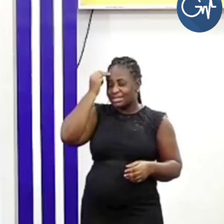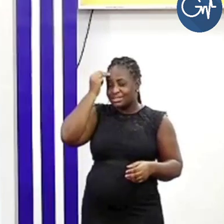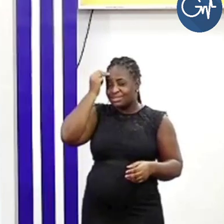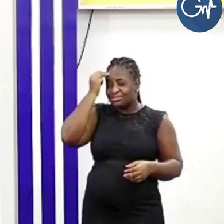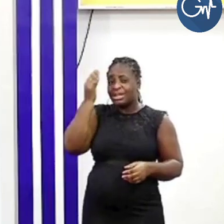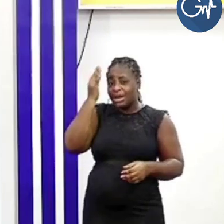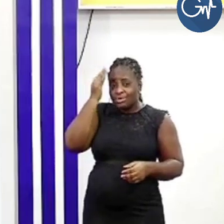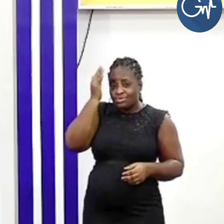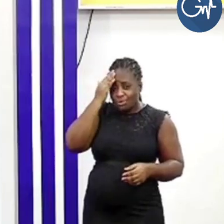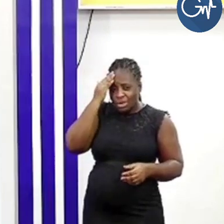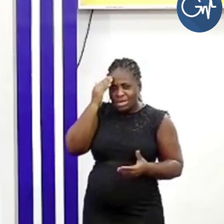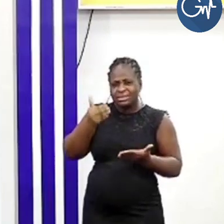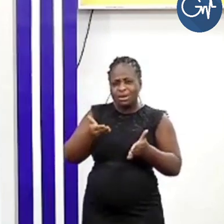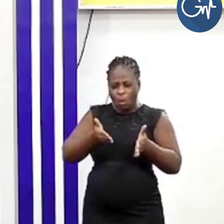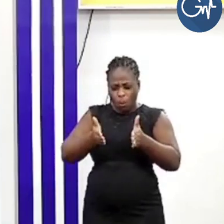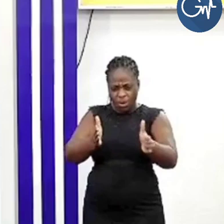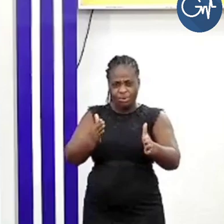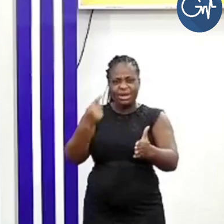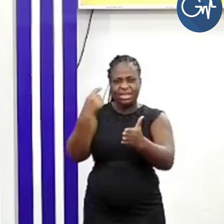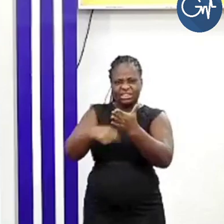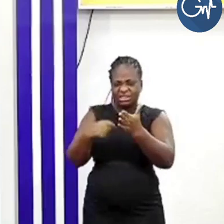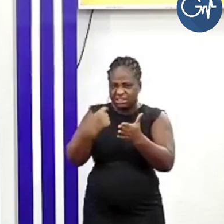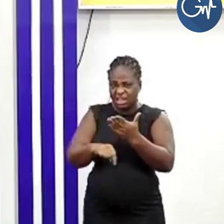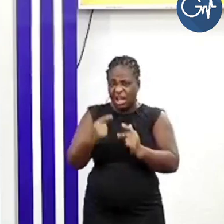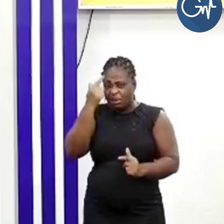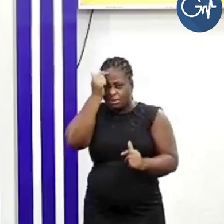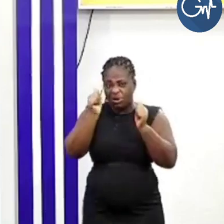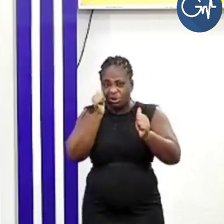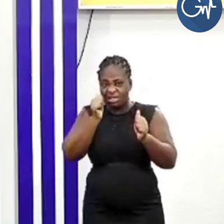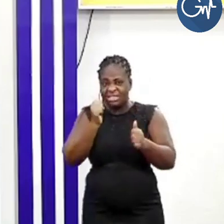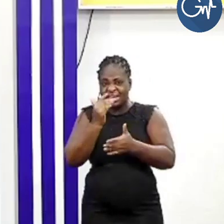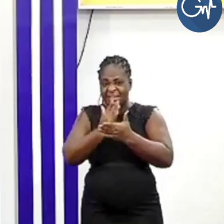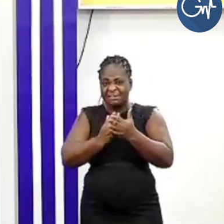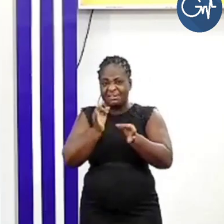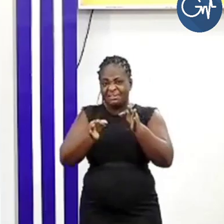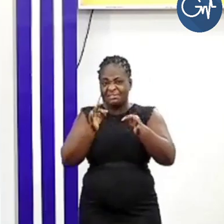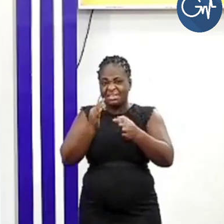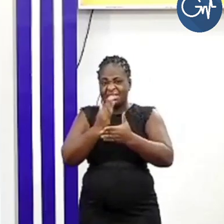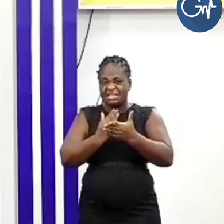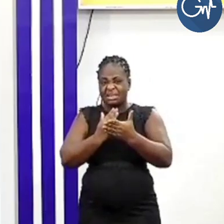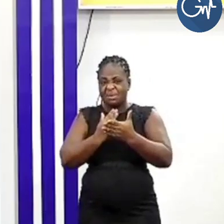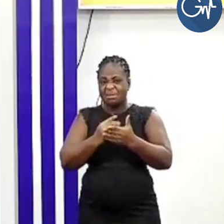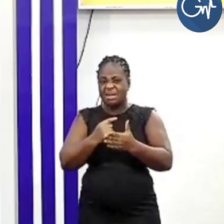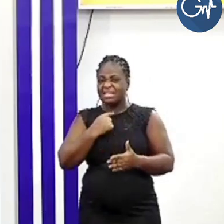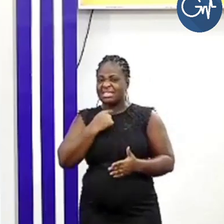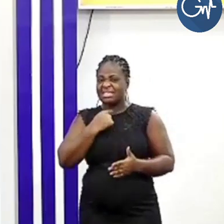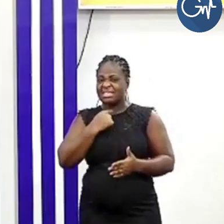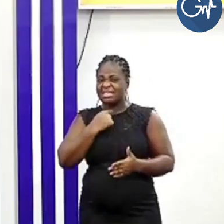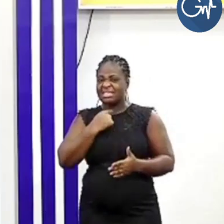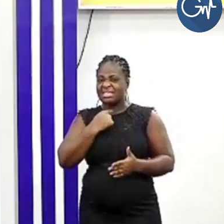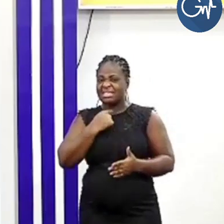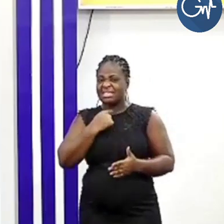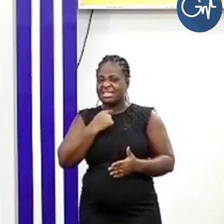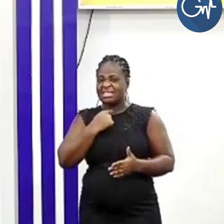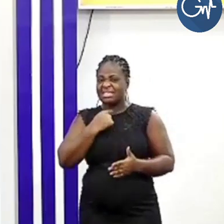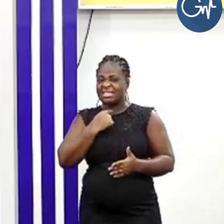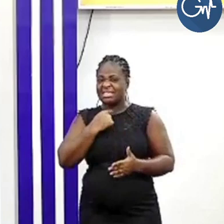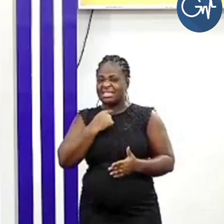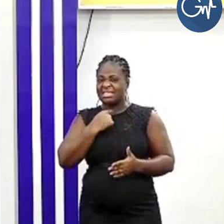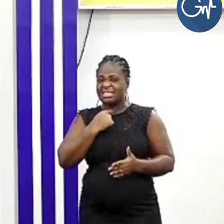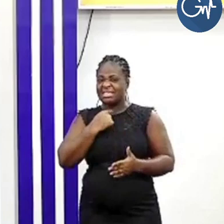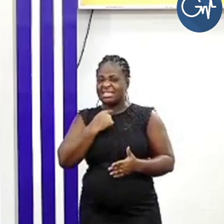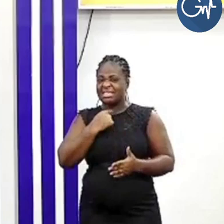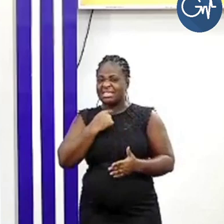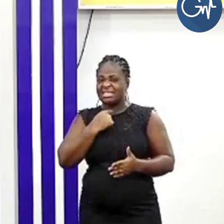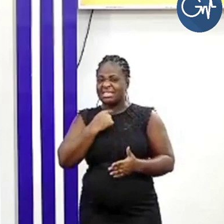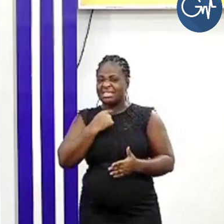aware? Is there a way we can check? Because if some of them stated that is an opportunity for